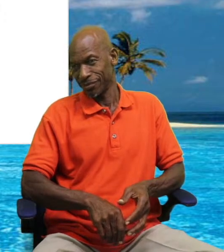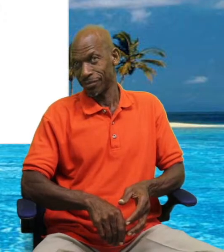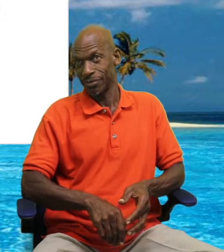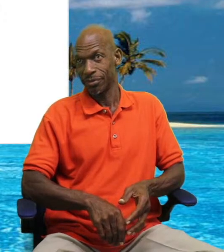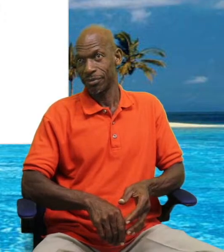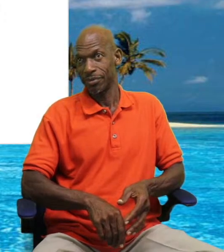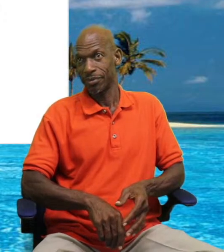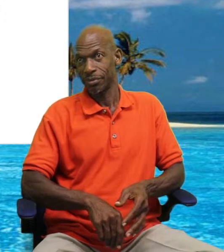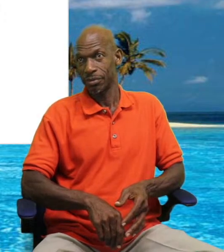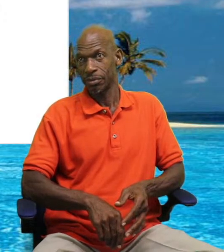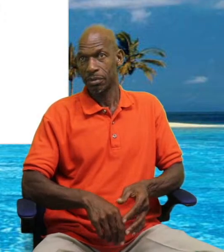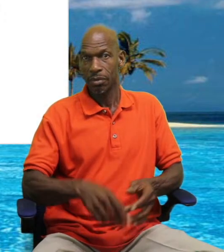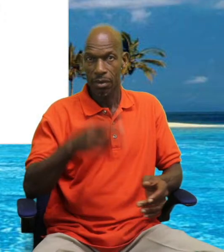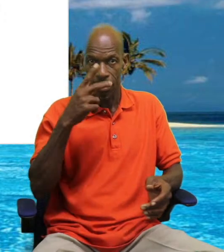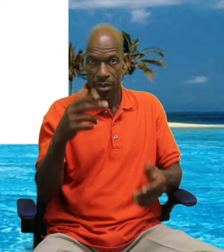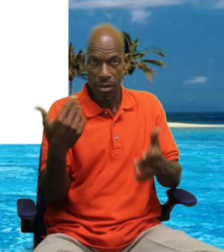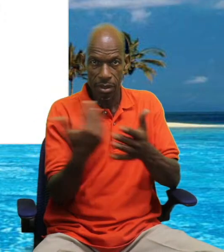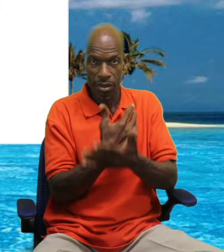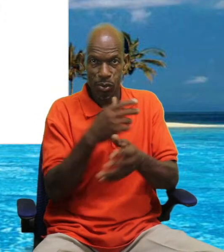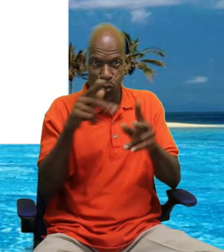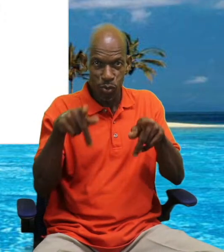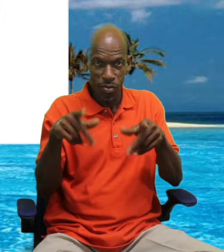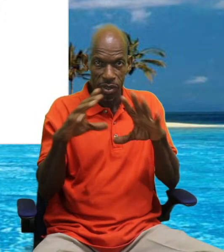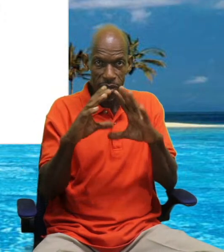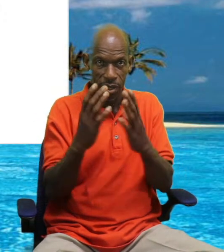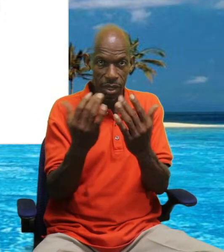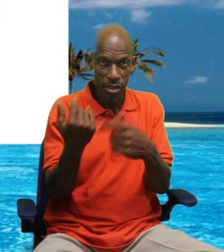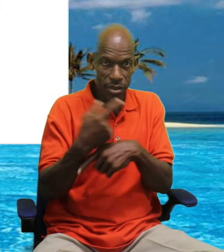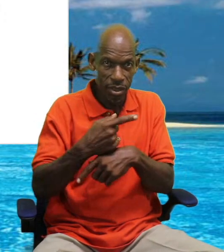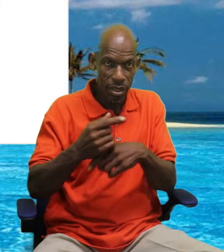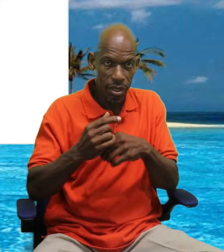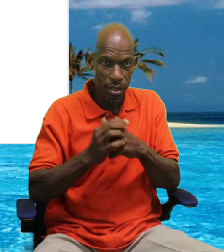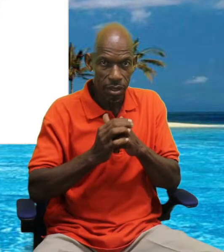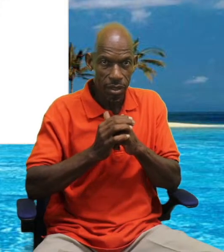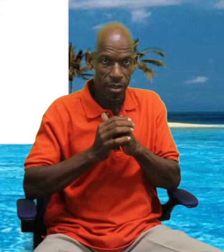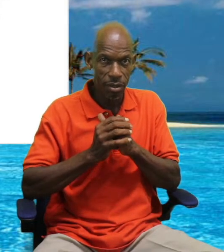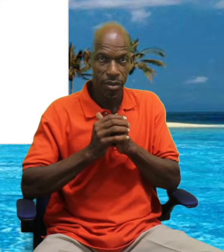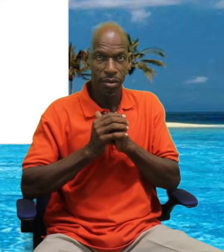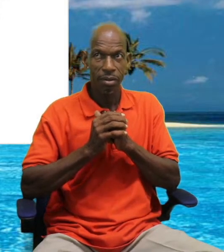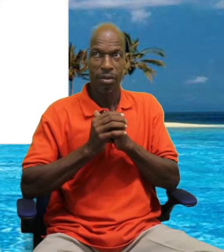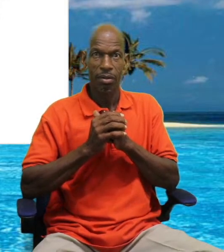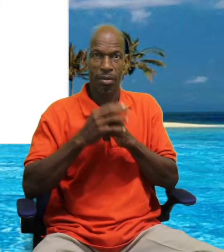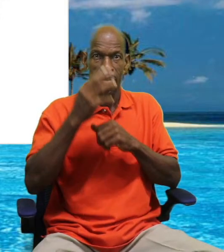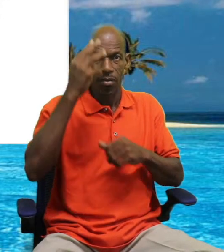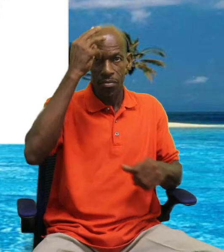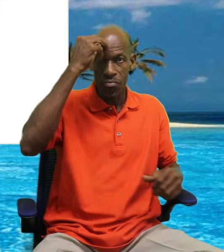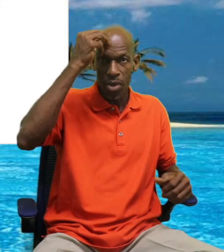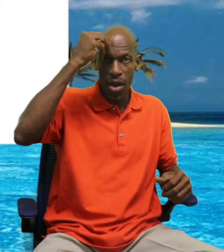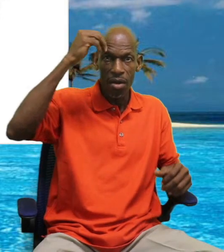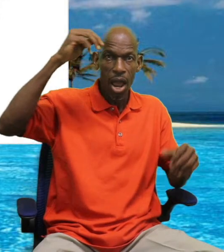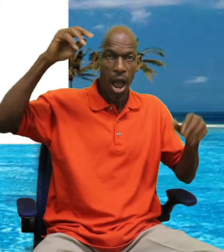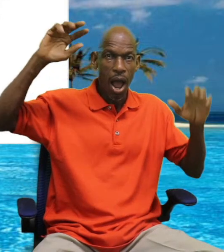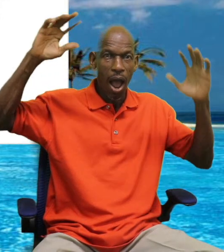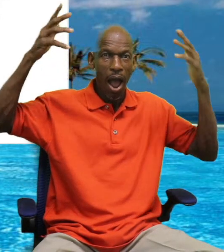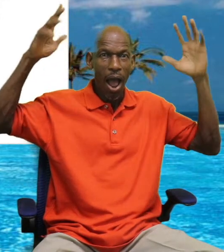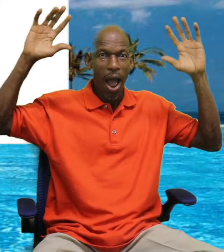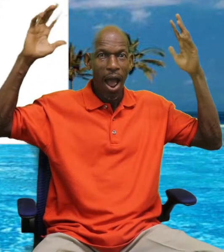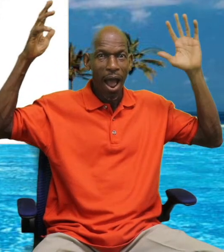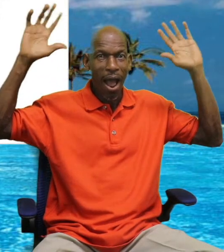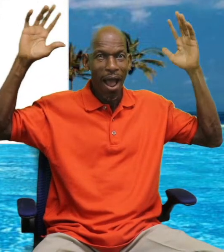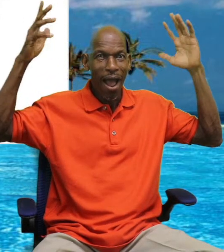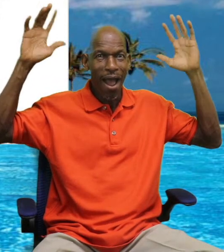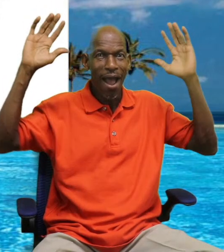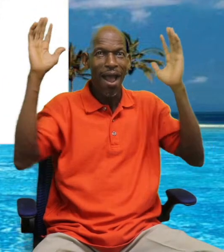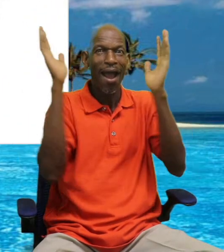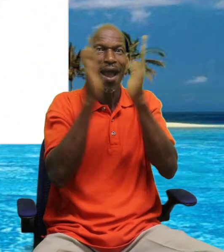And I'm seeing a new member in our class coming in today. Maria, welcome Maria to our class.